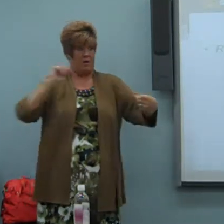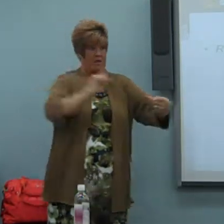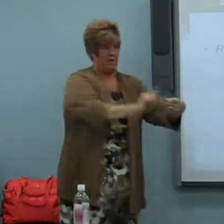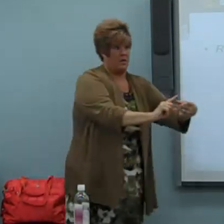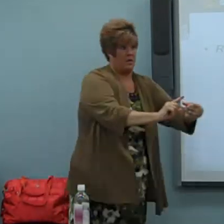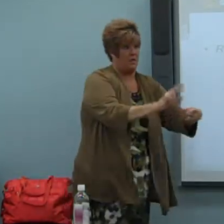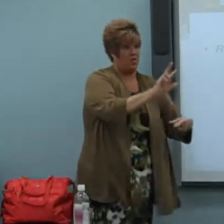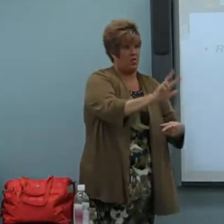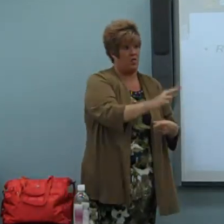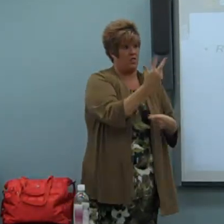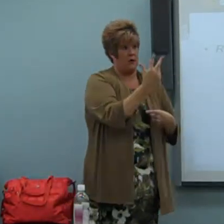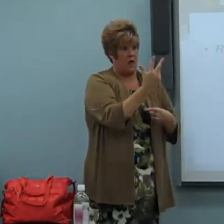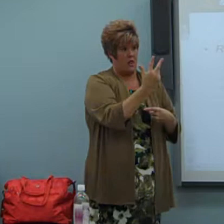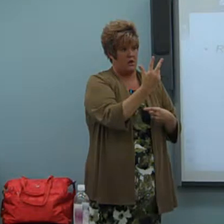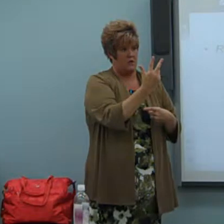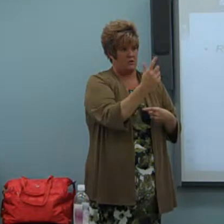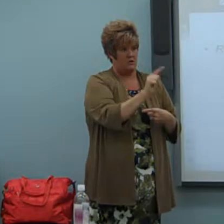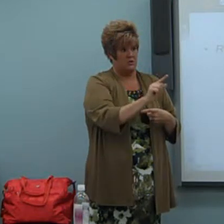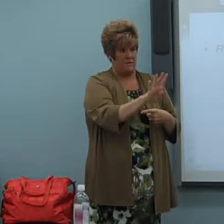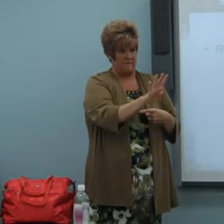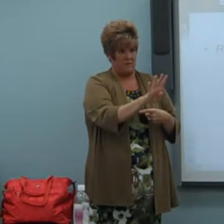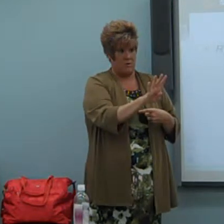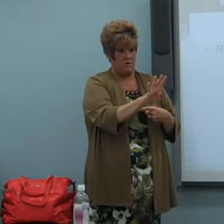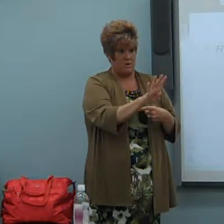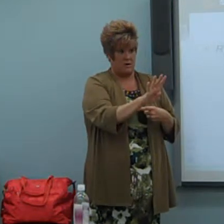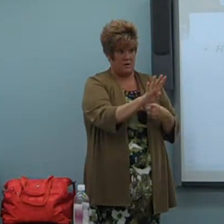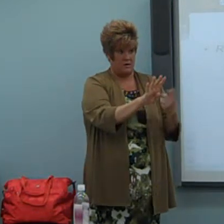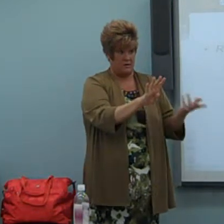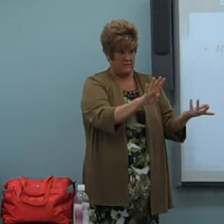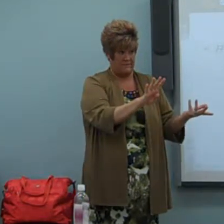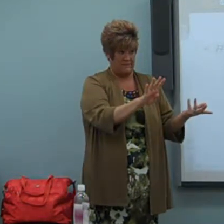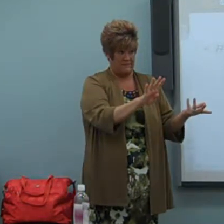So now, we're changing it, and we actually have to lessen that. So it's